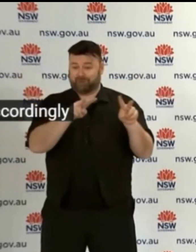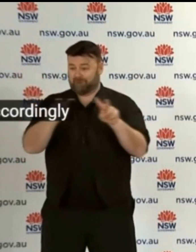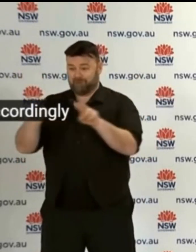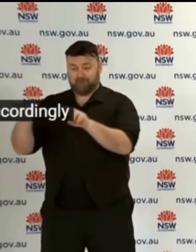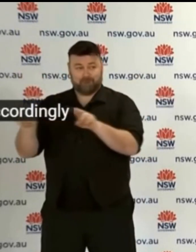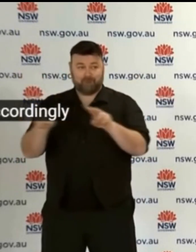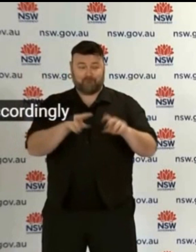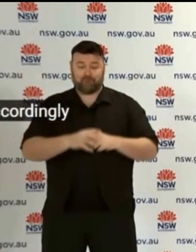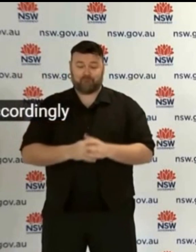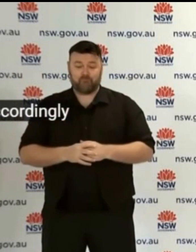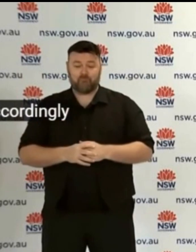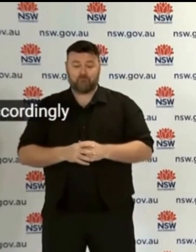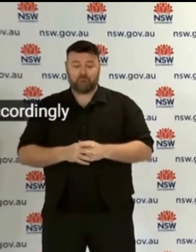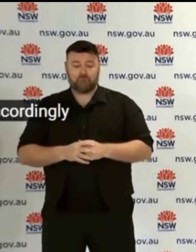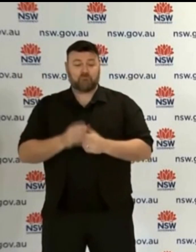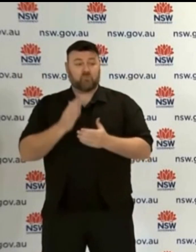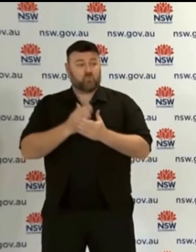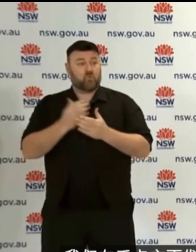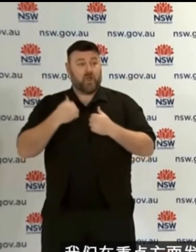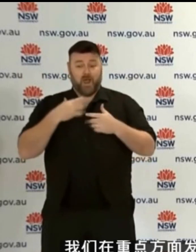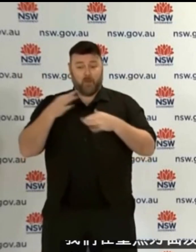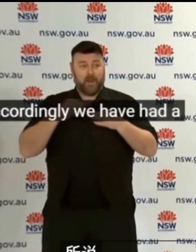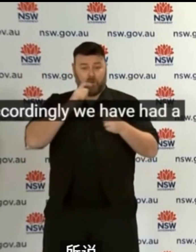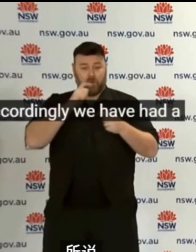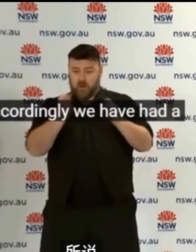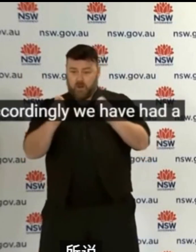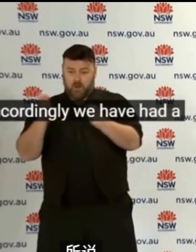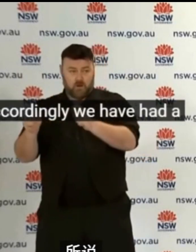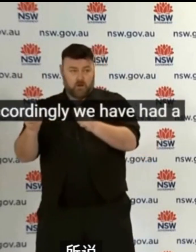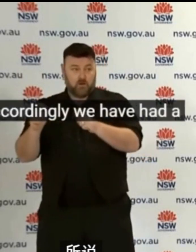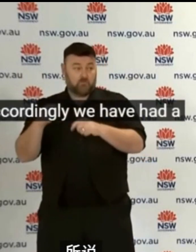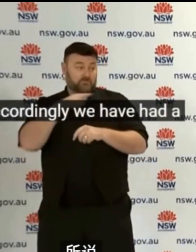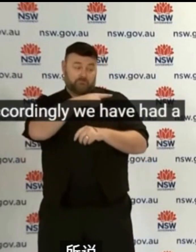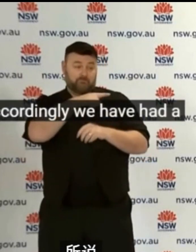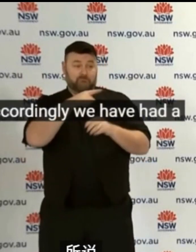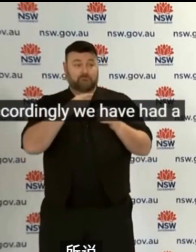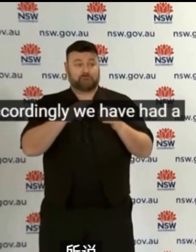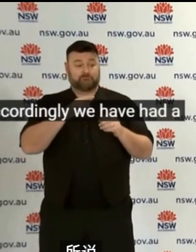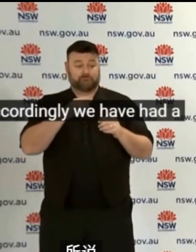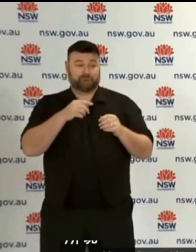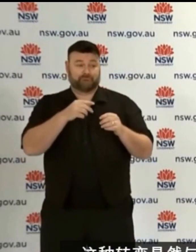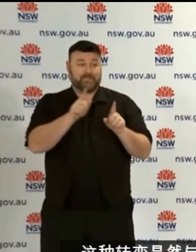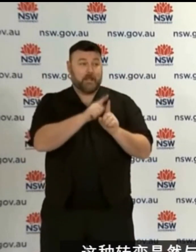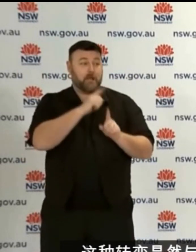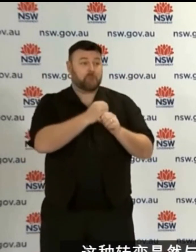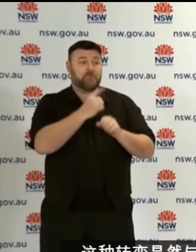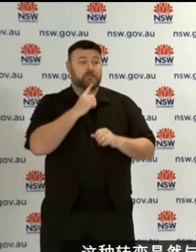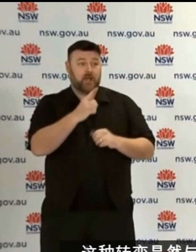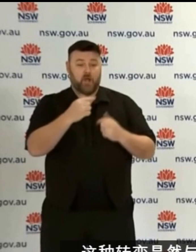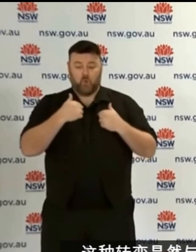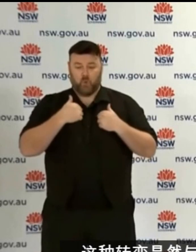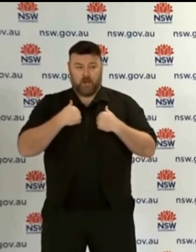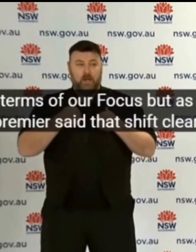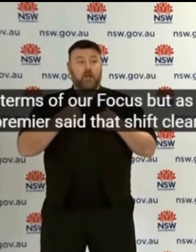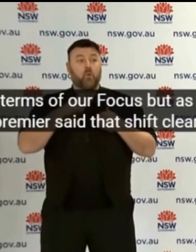of our focus, but as the Premier said, that shift clearly correlates to people in a specific area